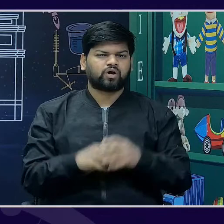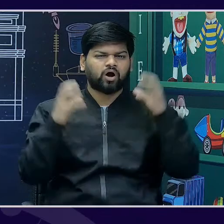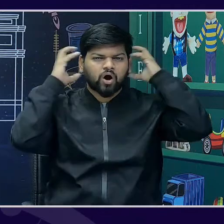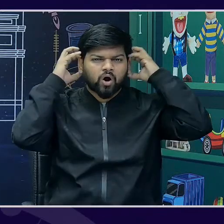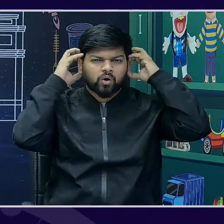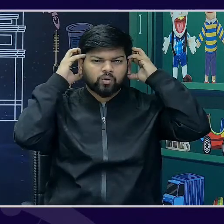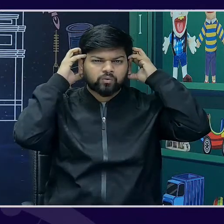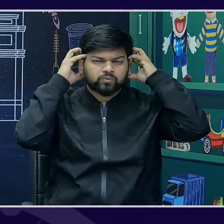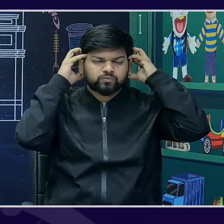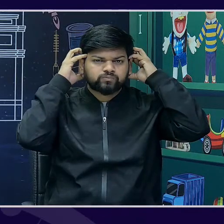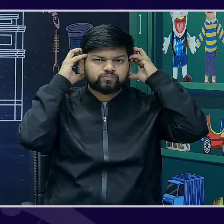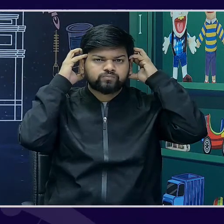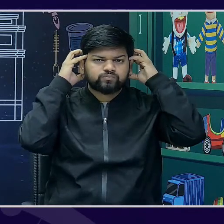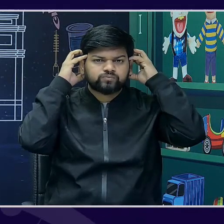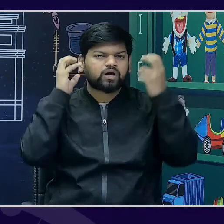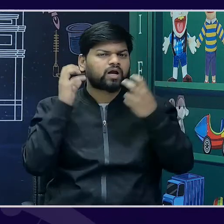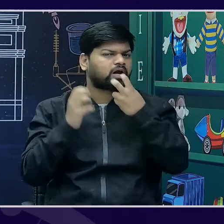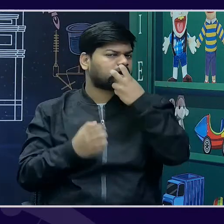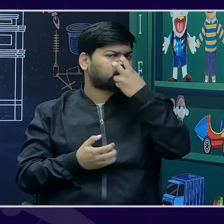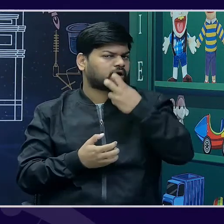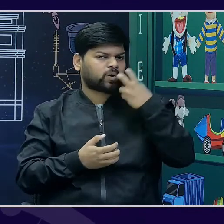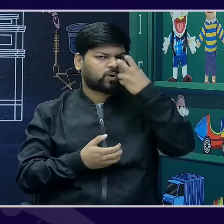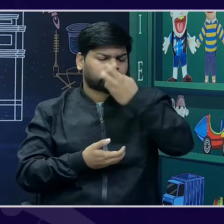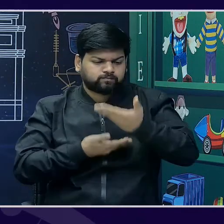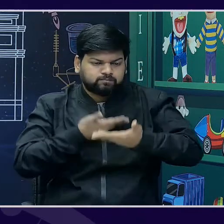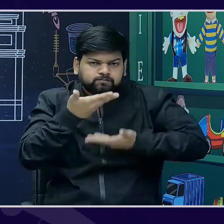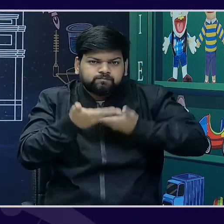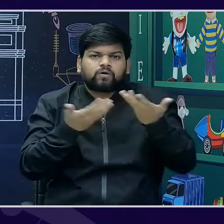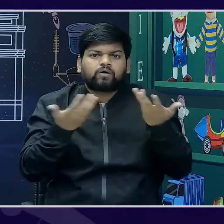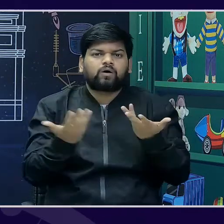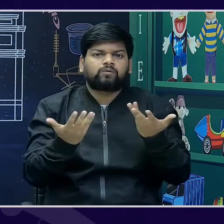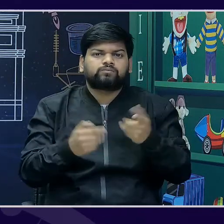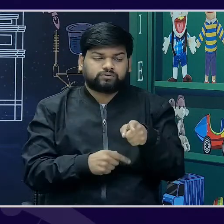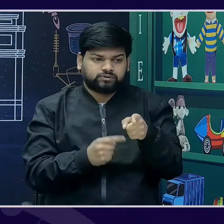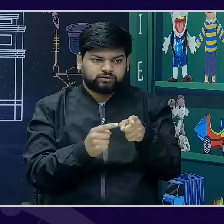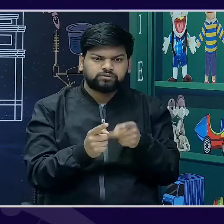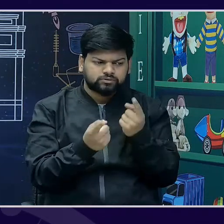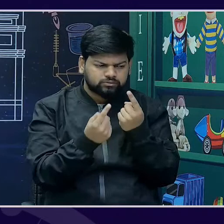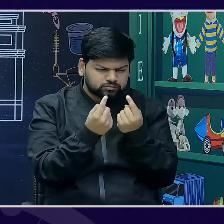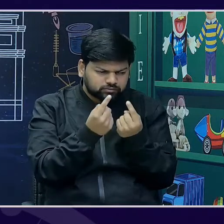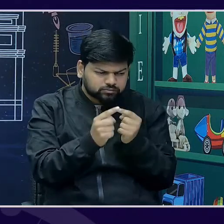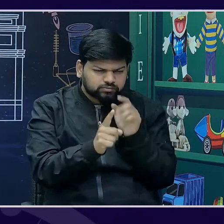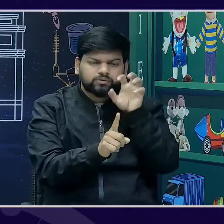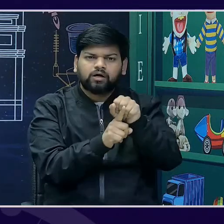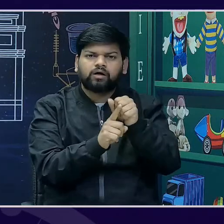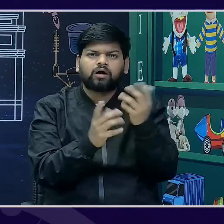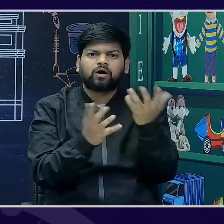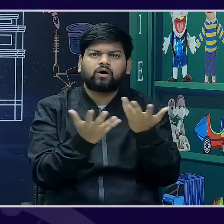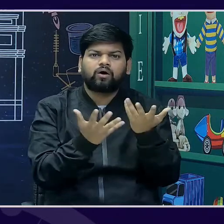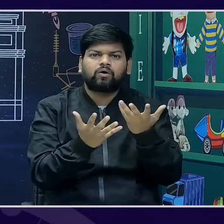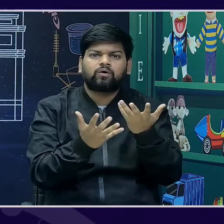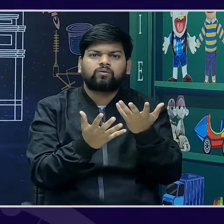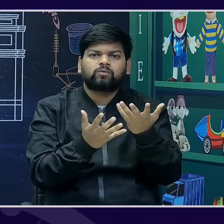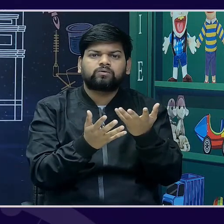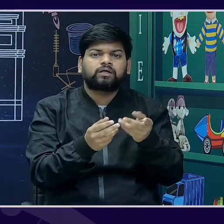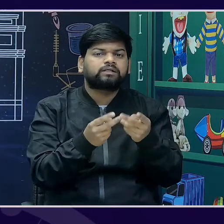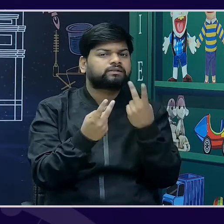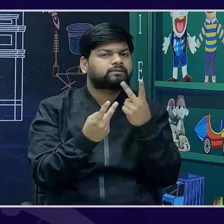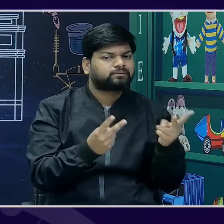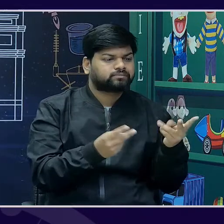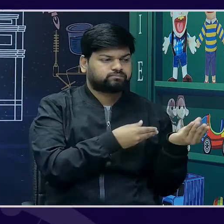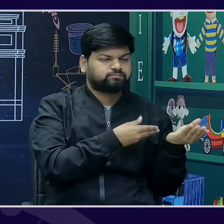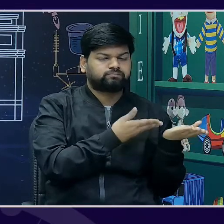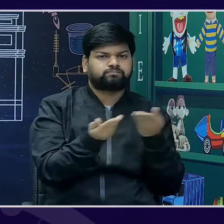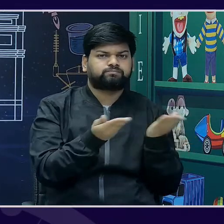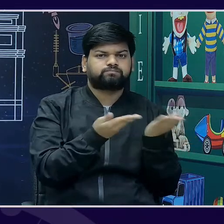meaning of this term? How do we identify what is it, and how can we understand it? So, providing us more insights and shedding